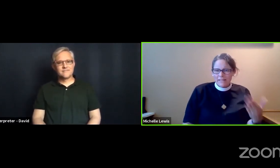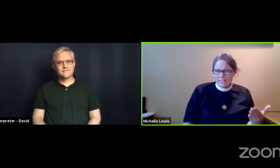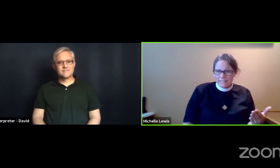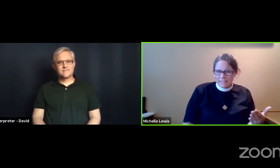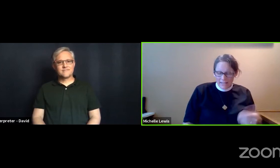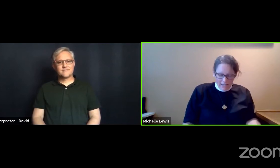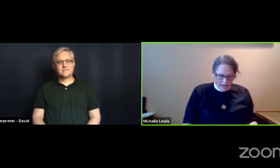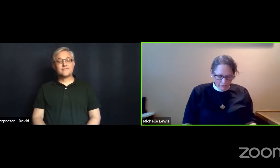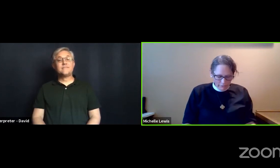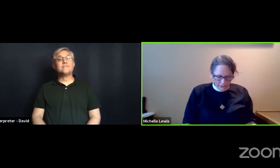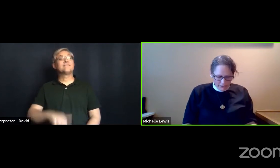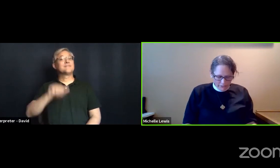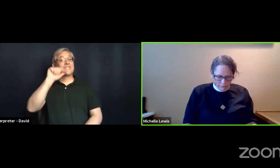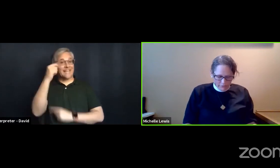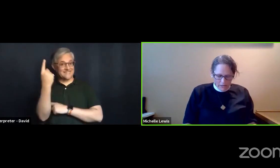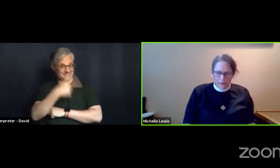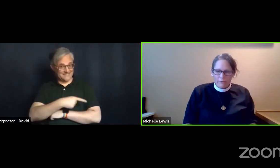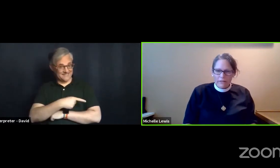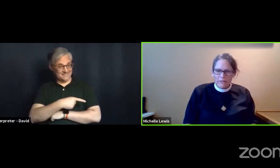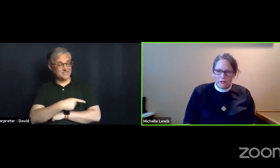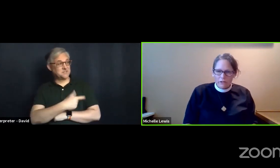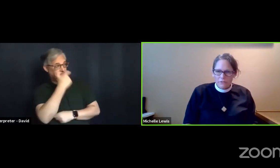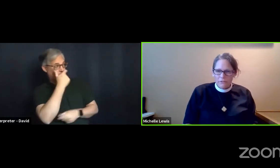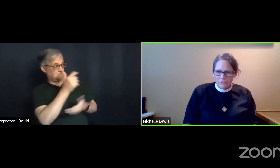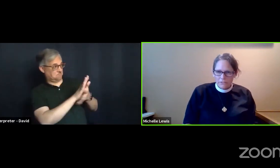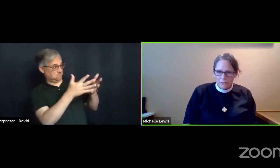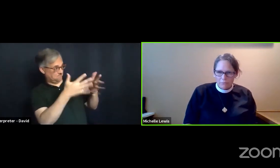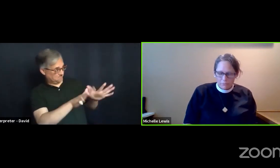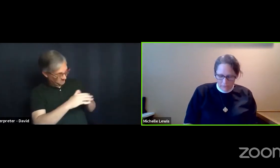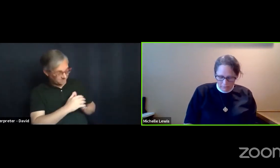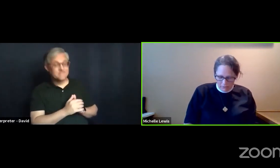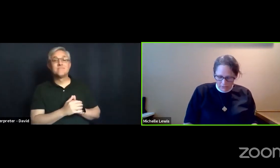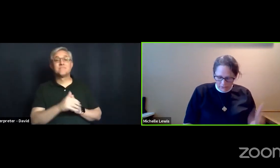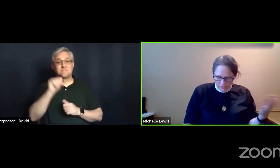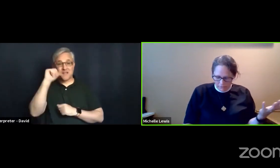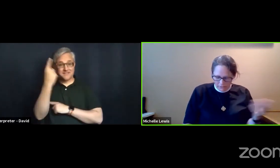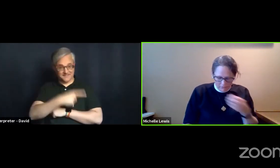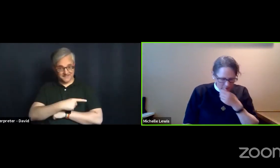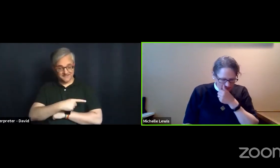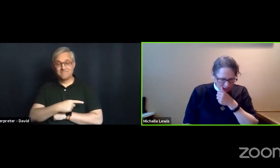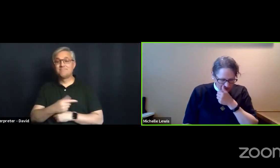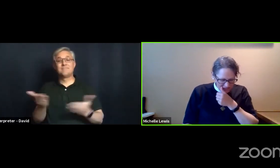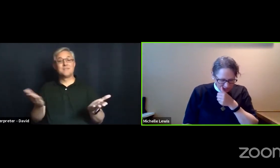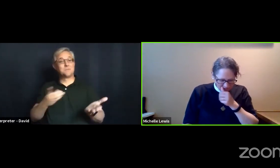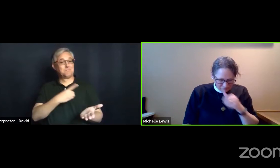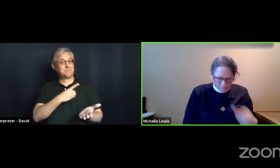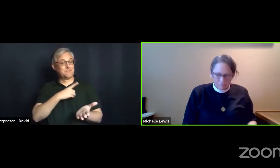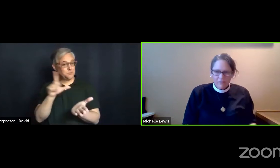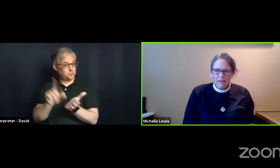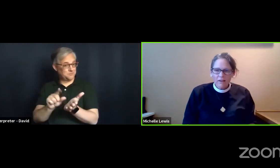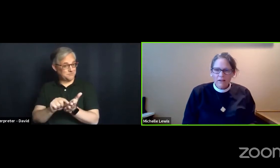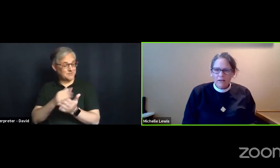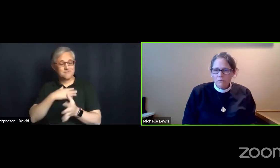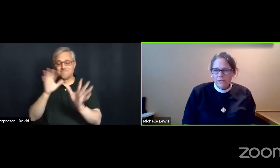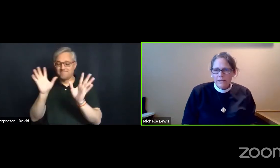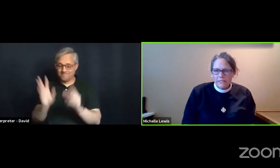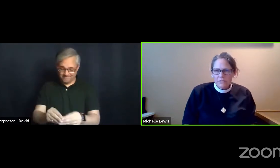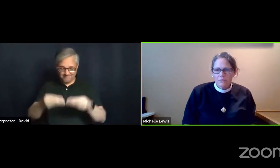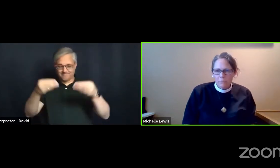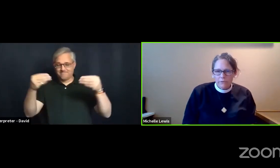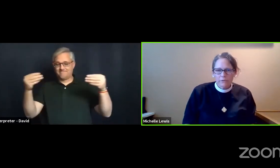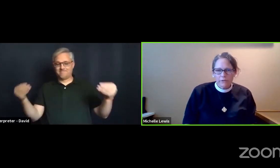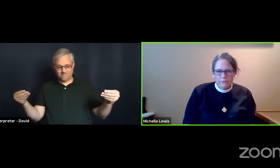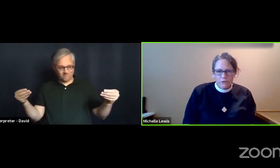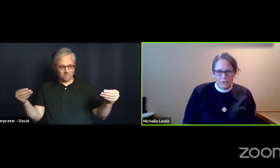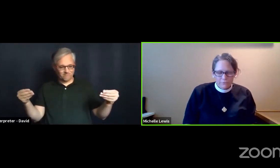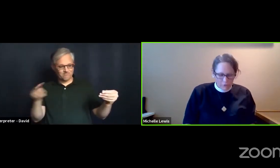Then the next day, after we watched this movie, I read an article in the Star Tribune paper here in Minneapolis related to